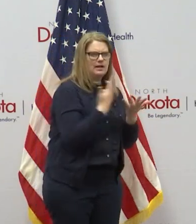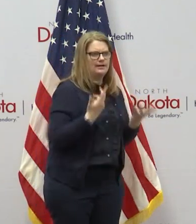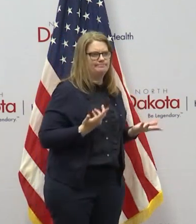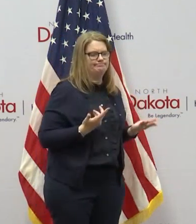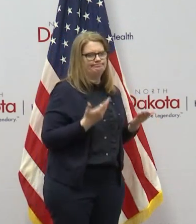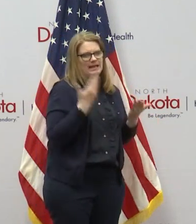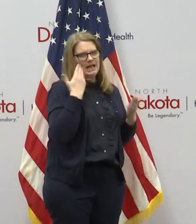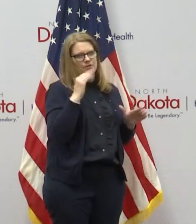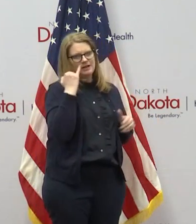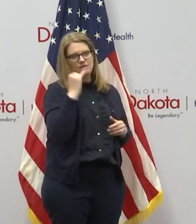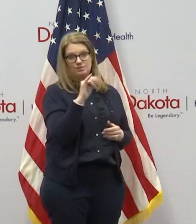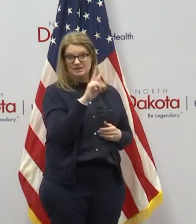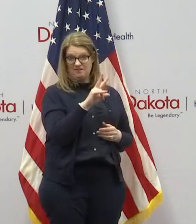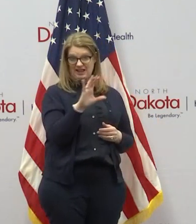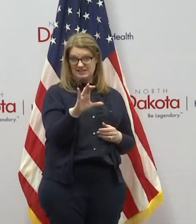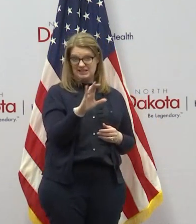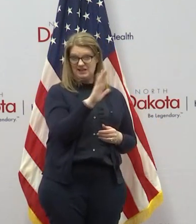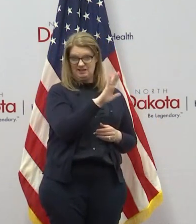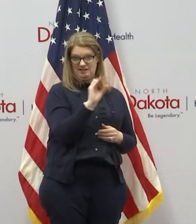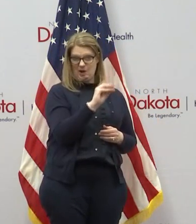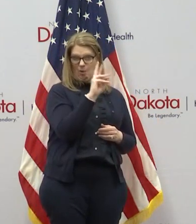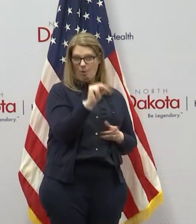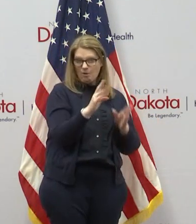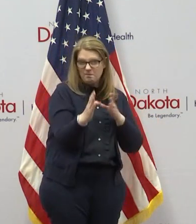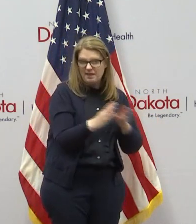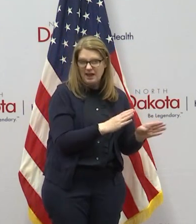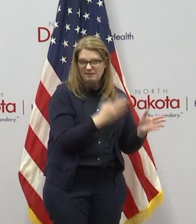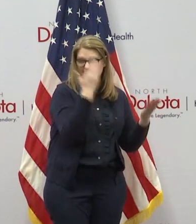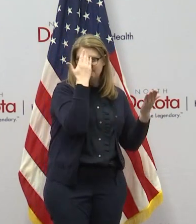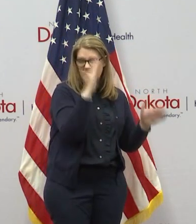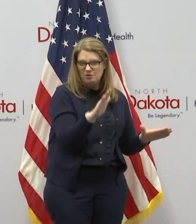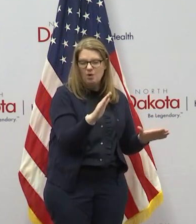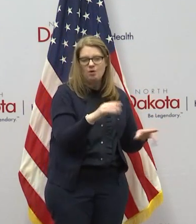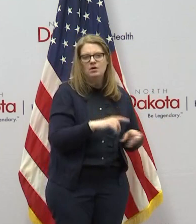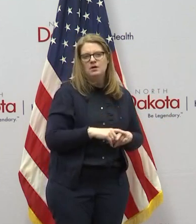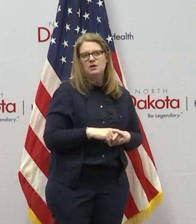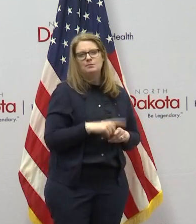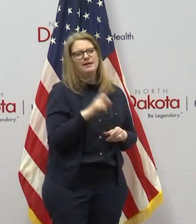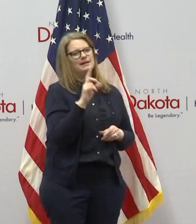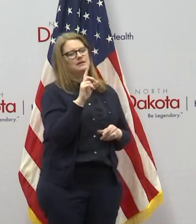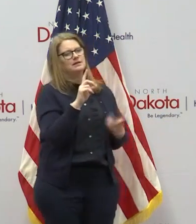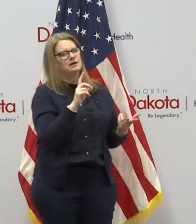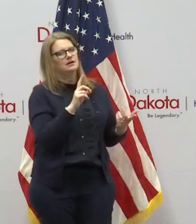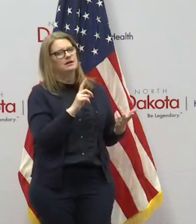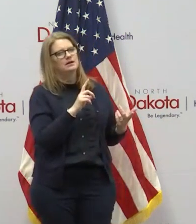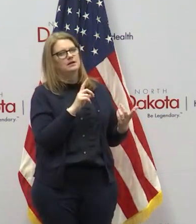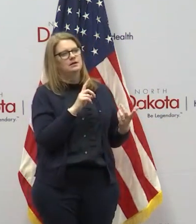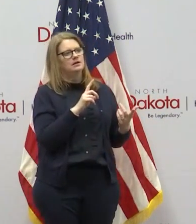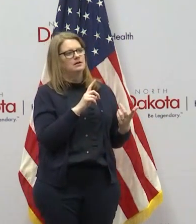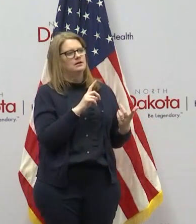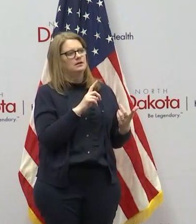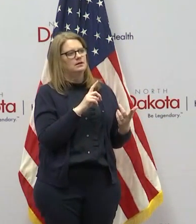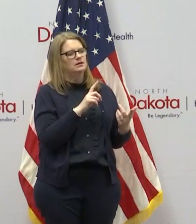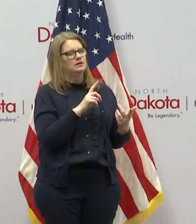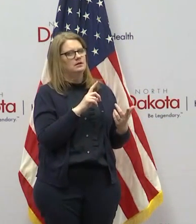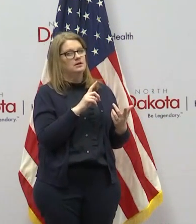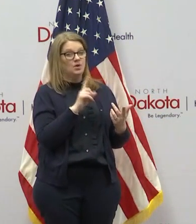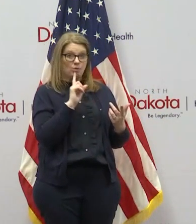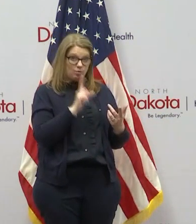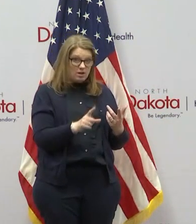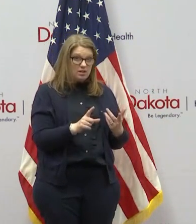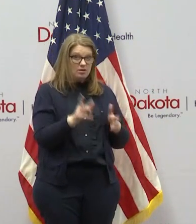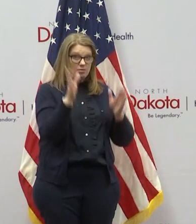a Valley City's own version of that, but I think that was another factor, because we could have spent all of our